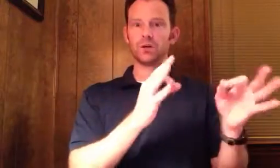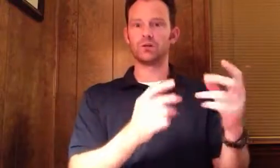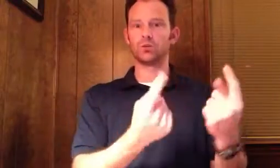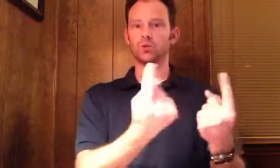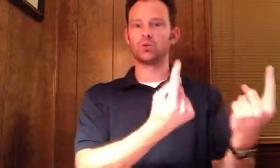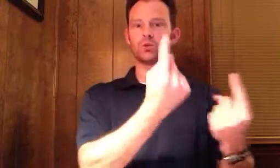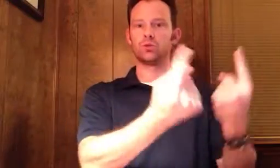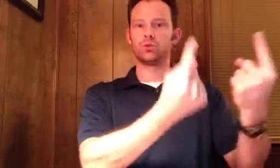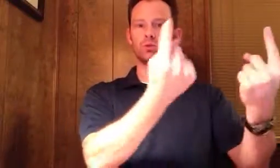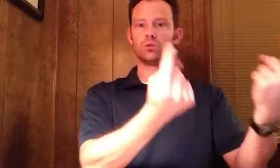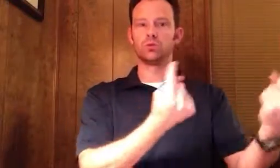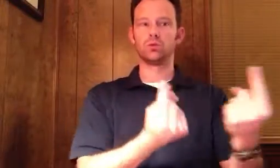in compounds.